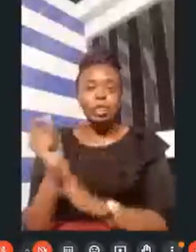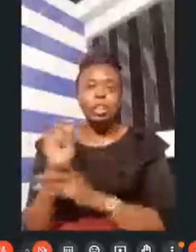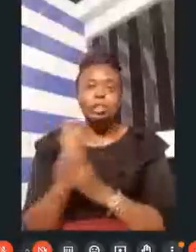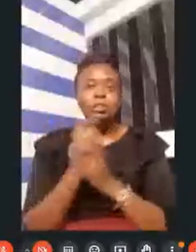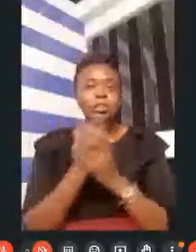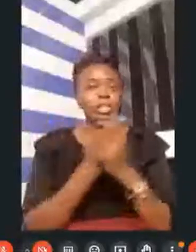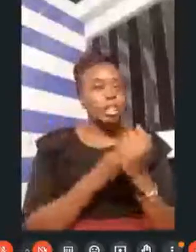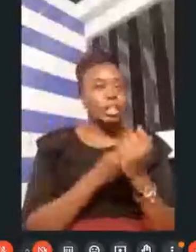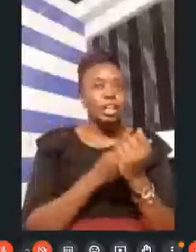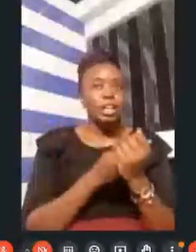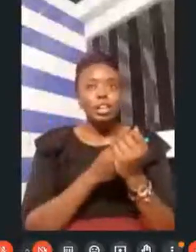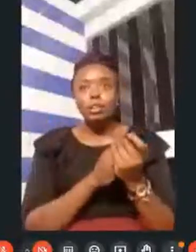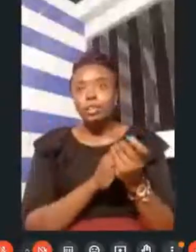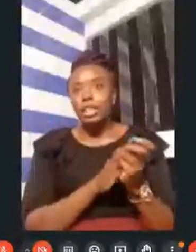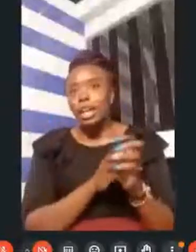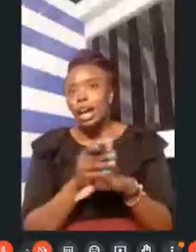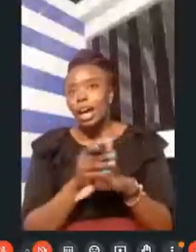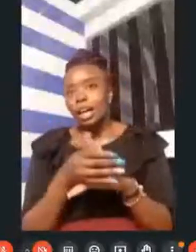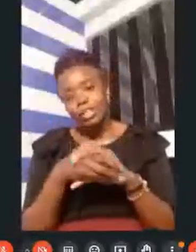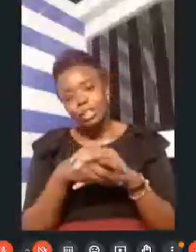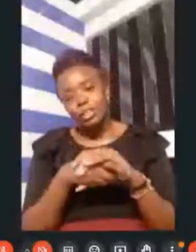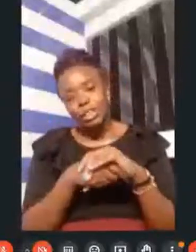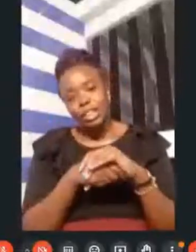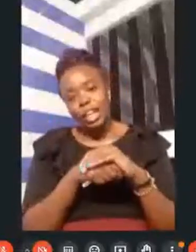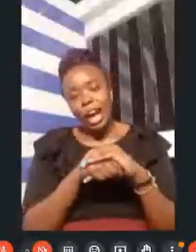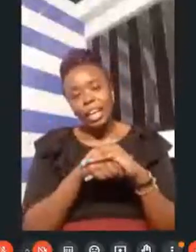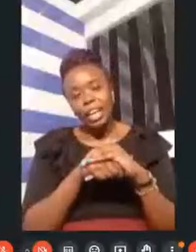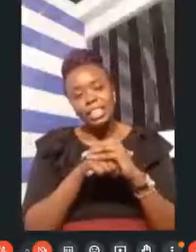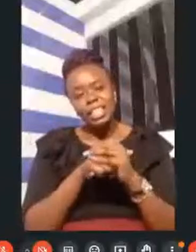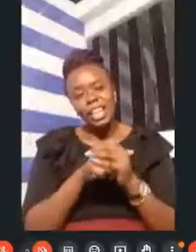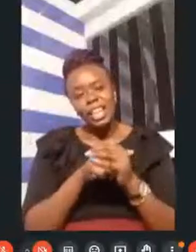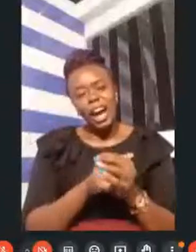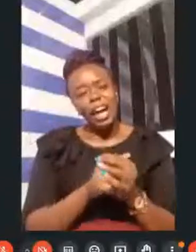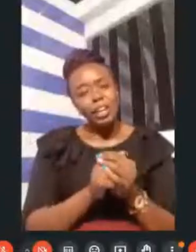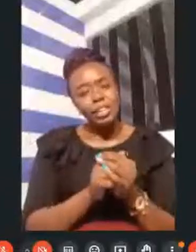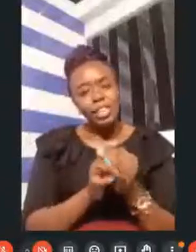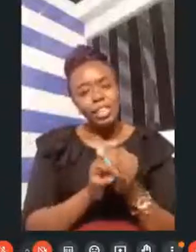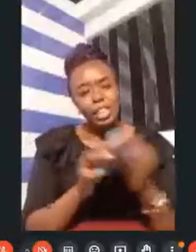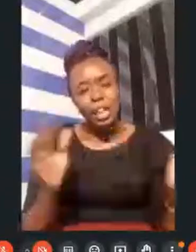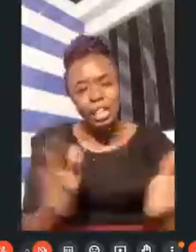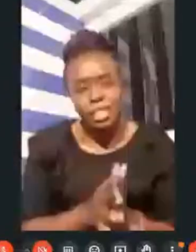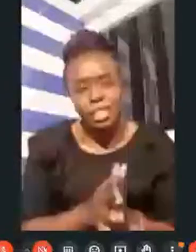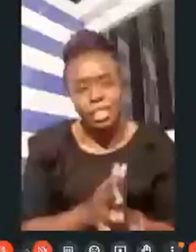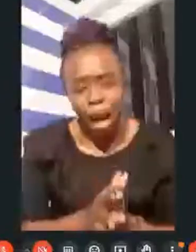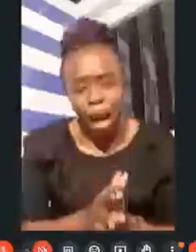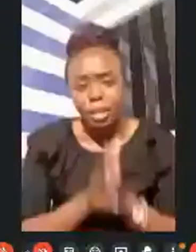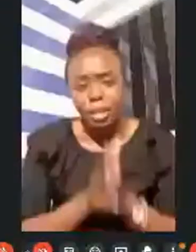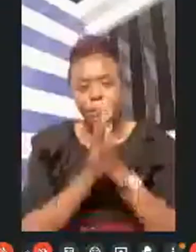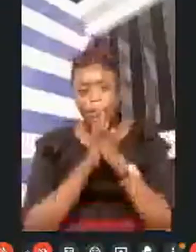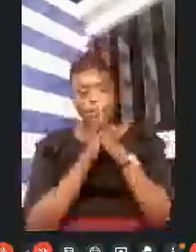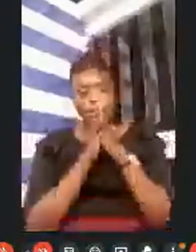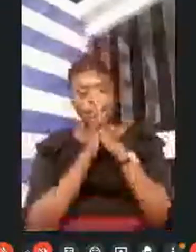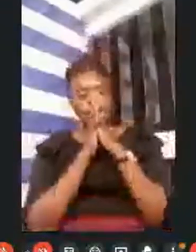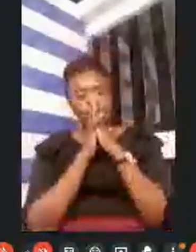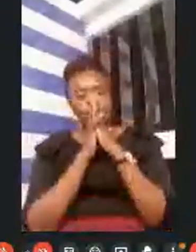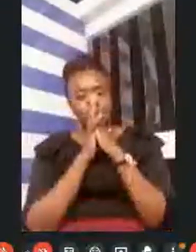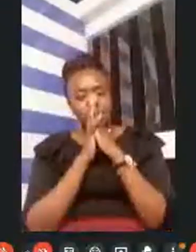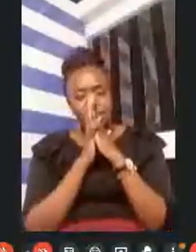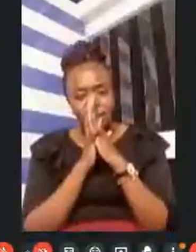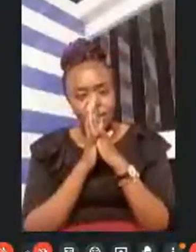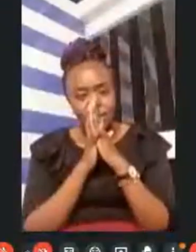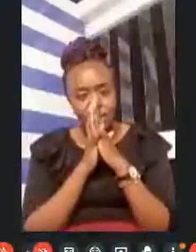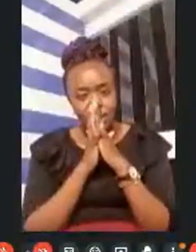greetings, good morning, good evening, good afternoon. Yeah, unless Hannah, your hand is still, so go